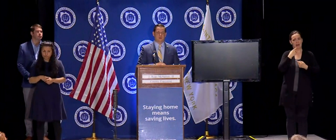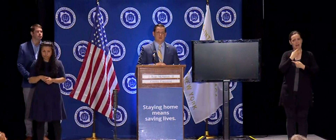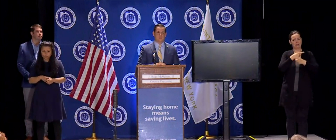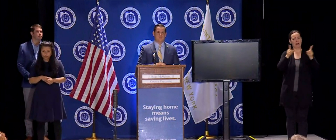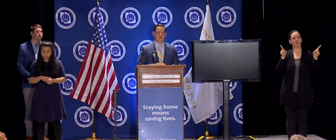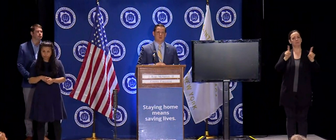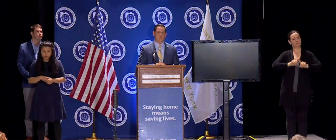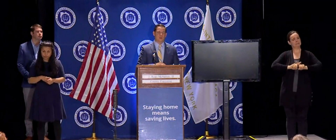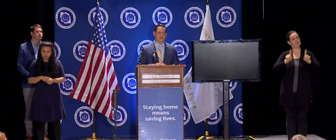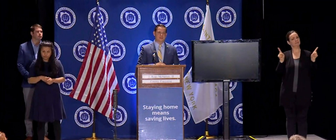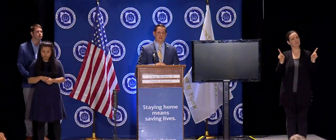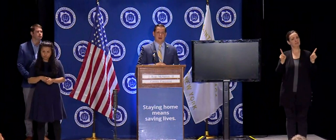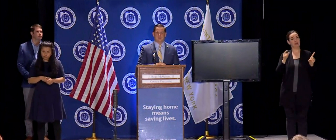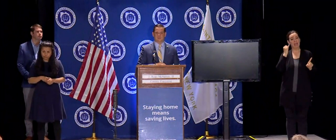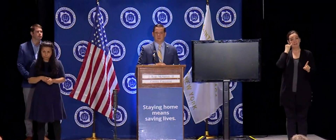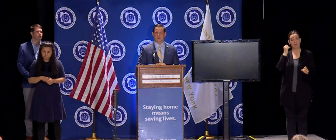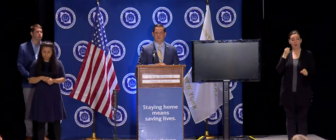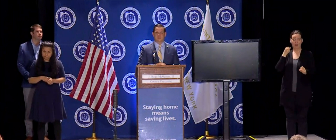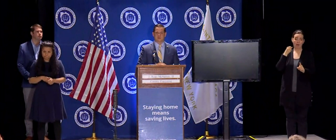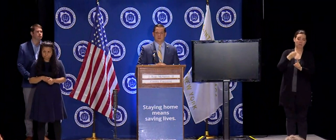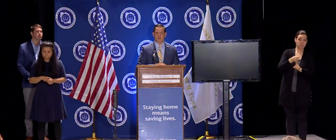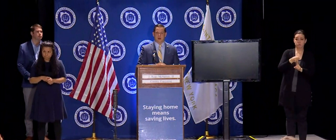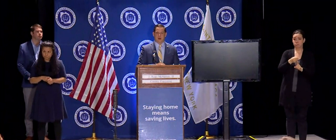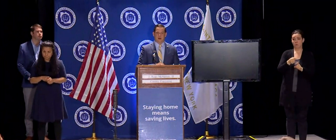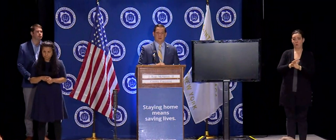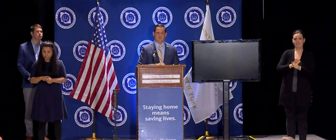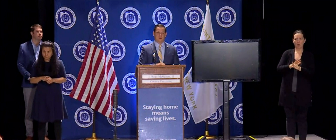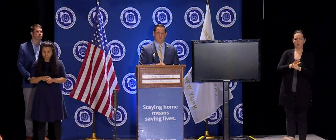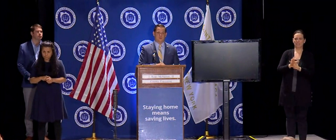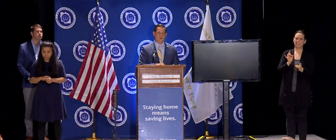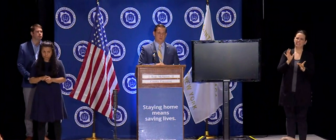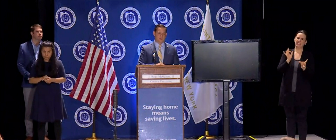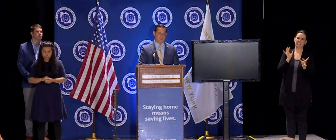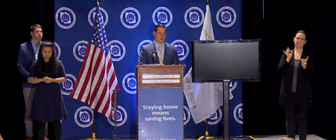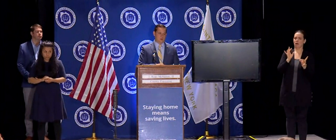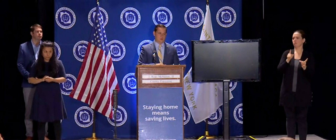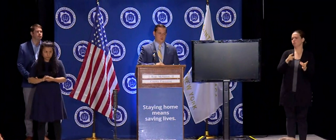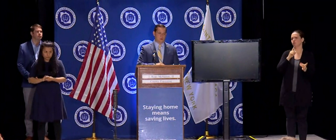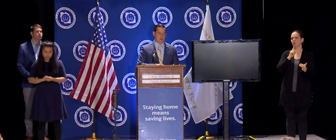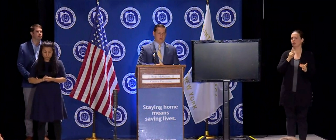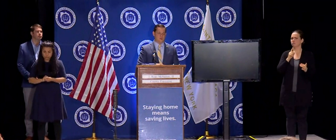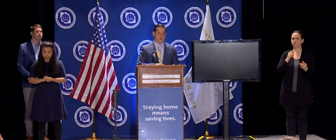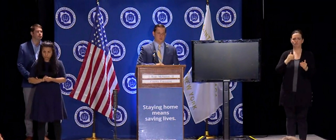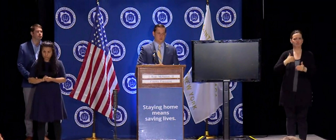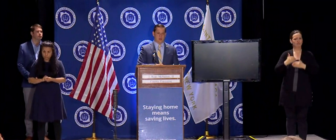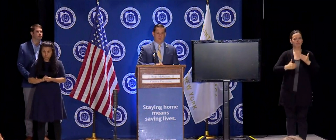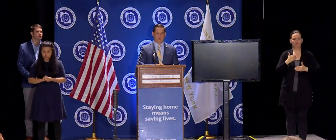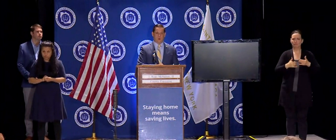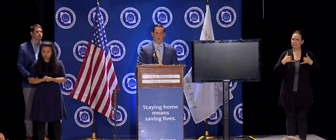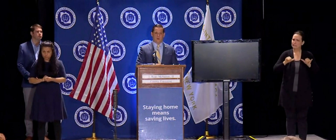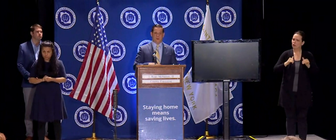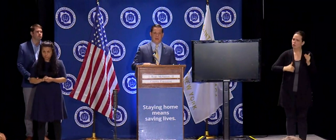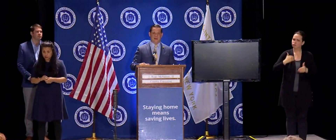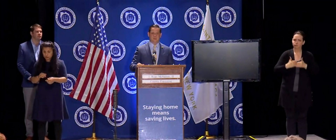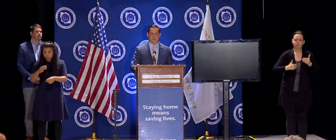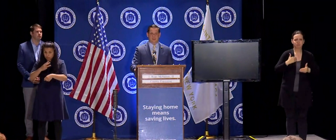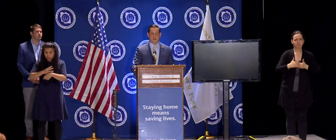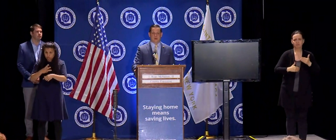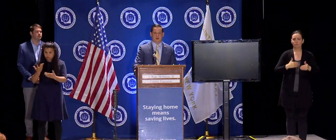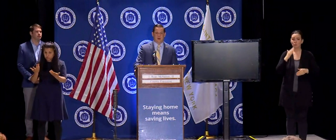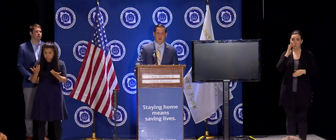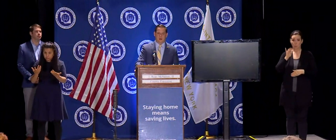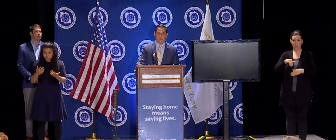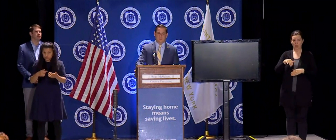And maybe weeks, not months, if there are certain milestones with Trammell Crow that they had to